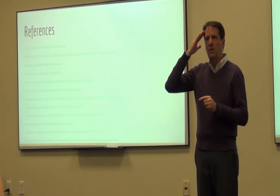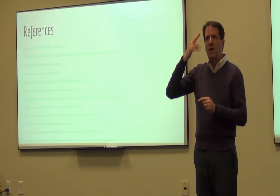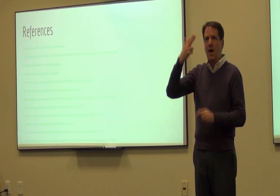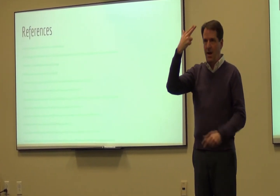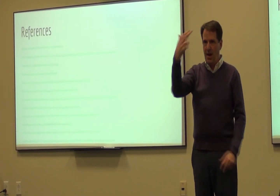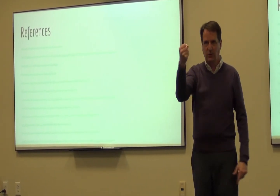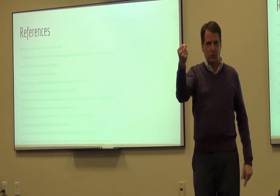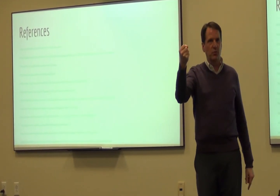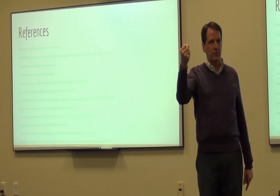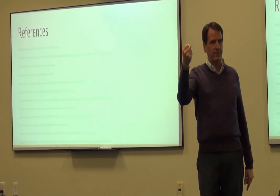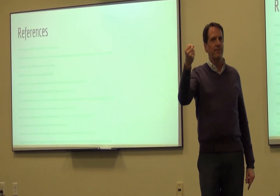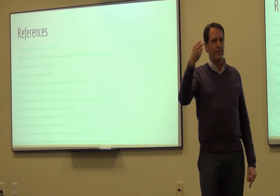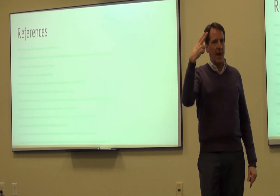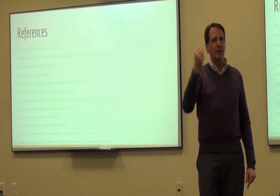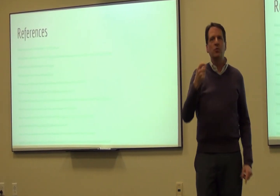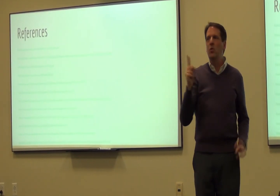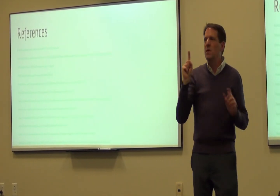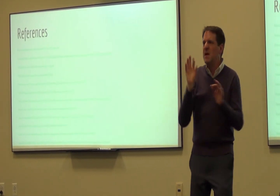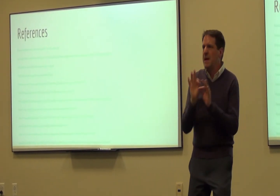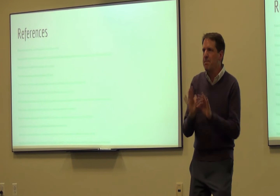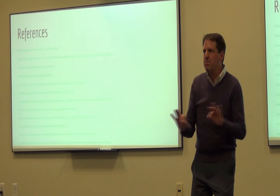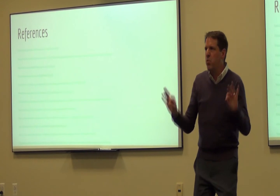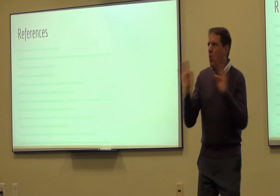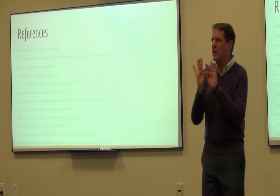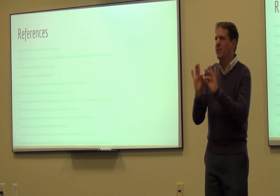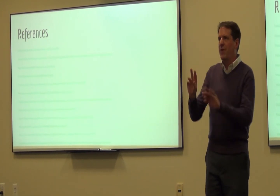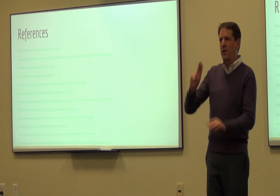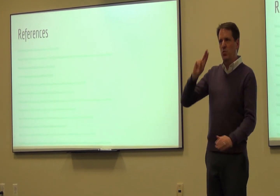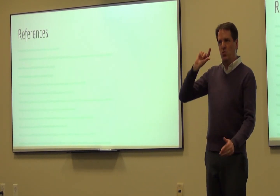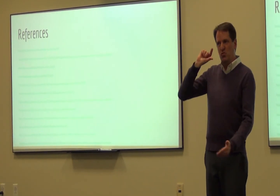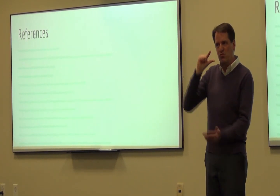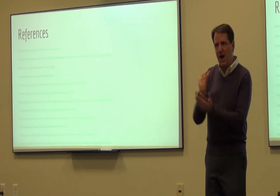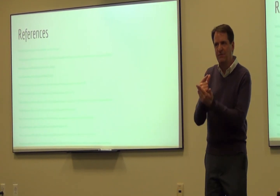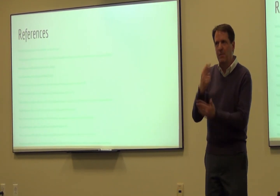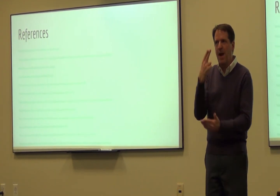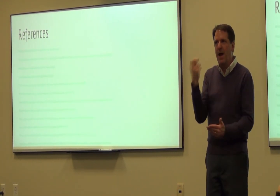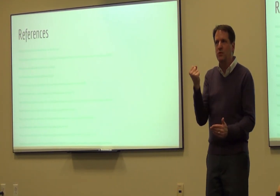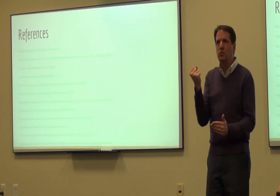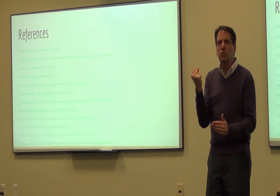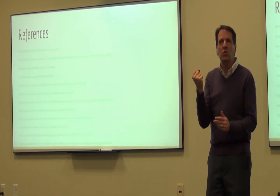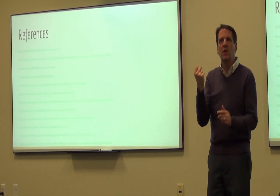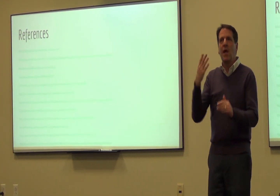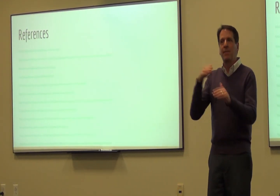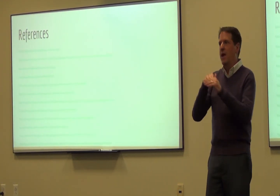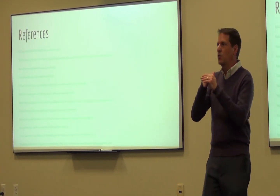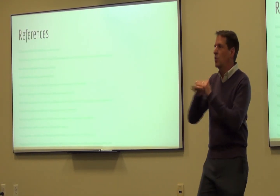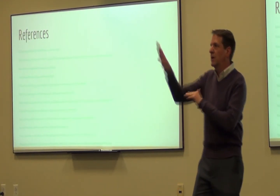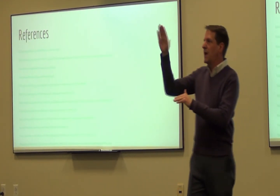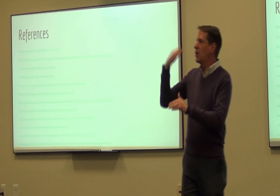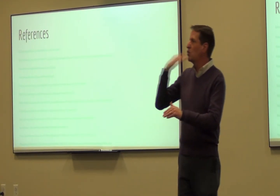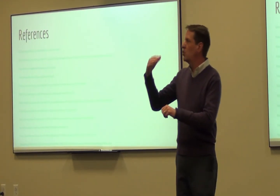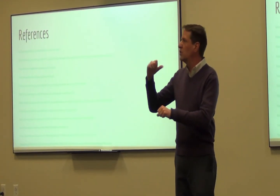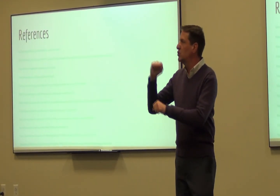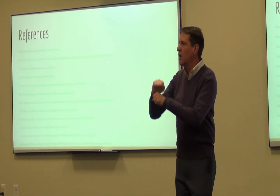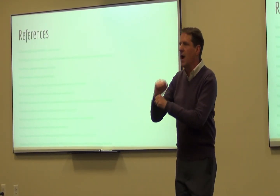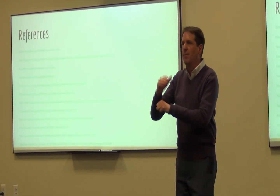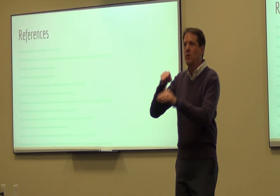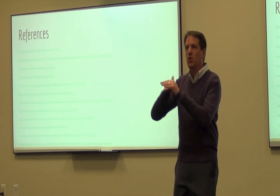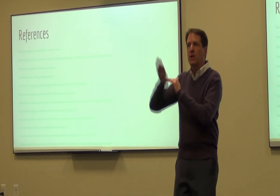more important. In Japan, it's high school. They really put a high emphasis on graduating high school, and then you can go to get